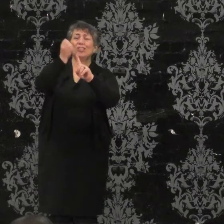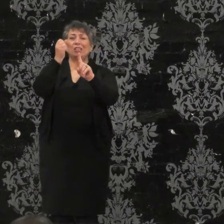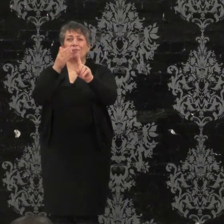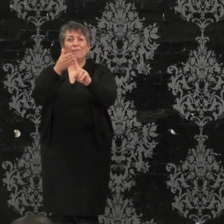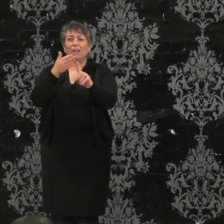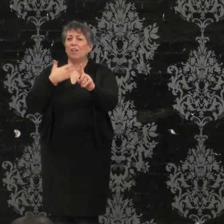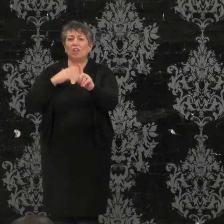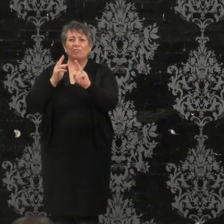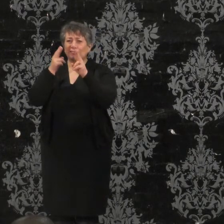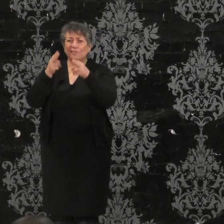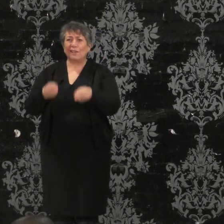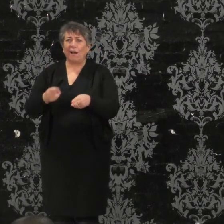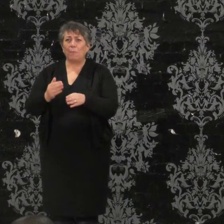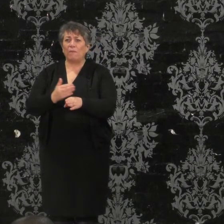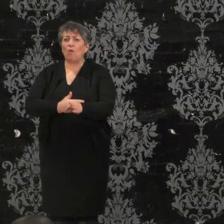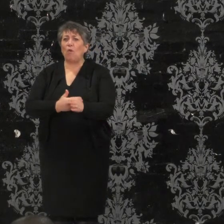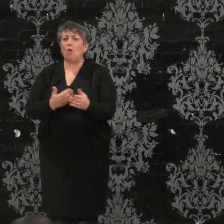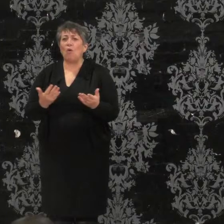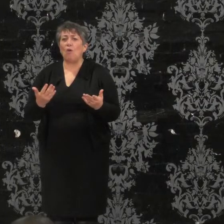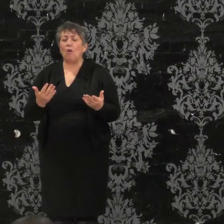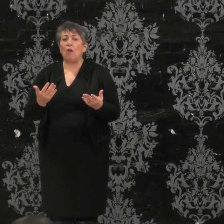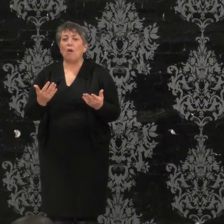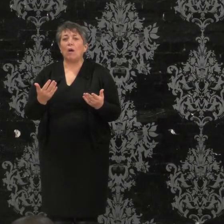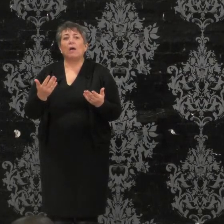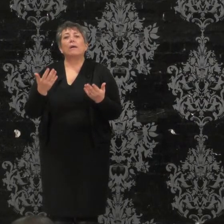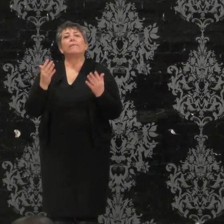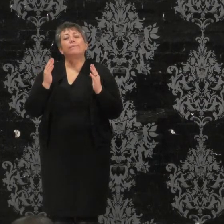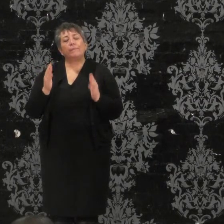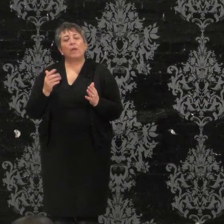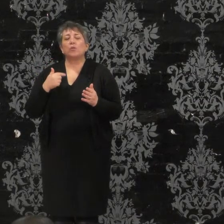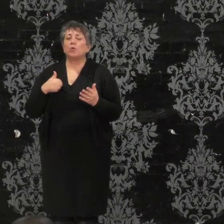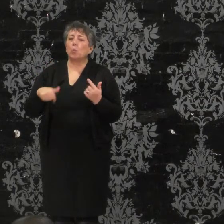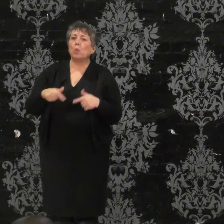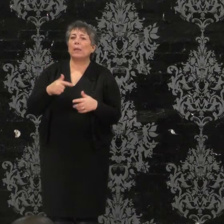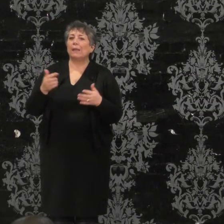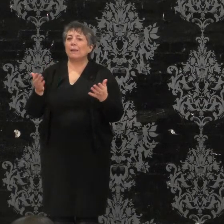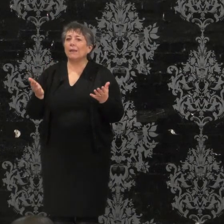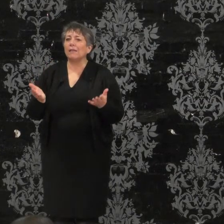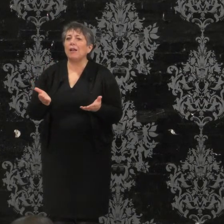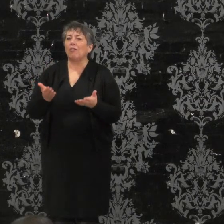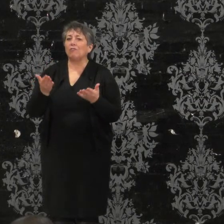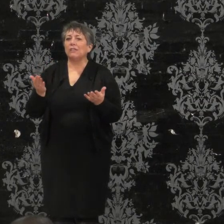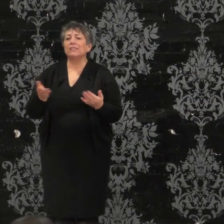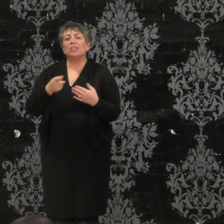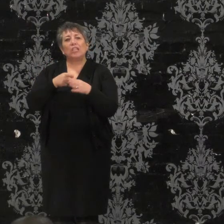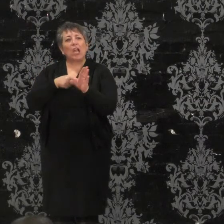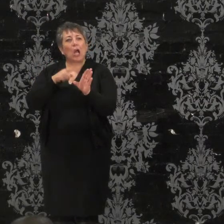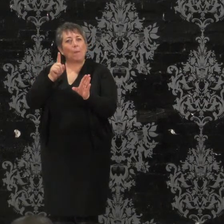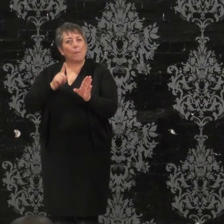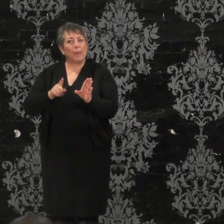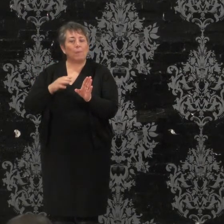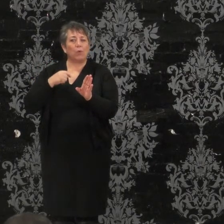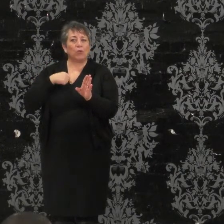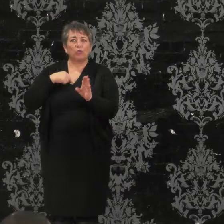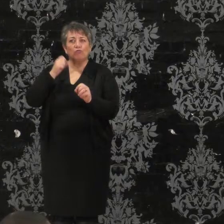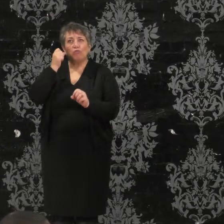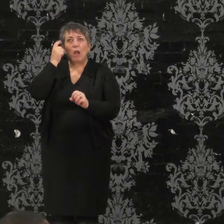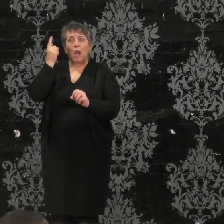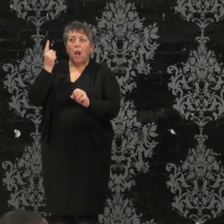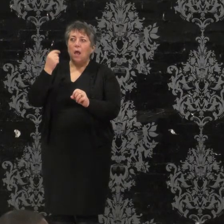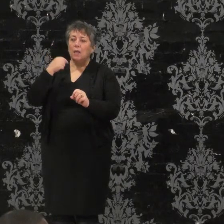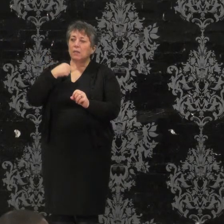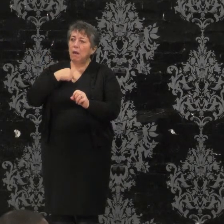we do. We encourage young people to find their gifts, to find who they are, to find